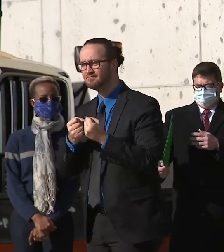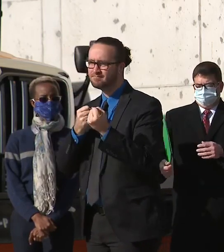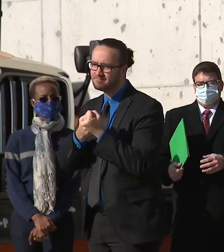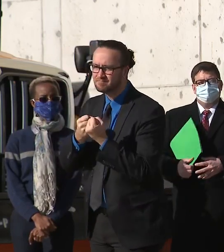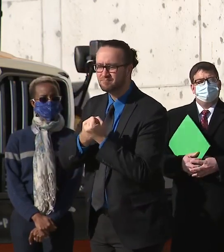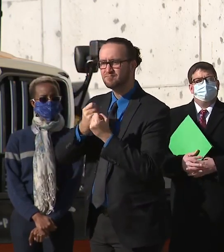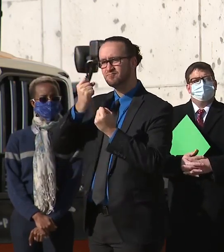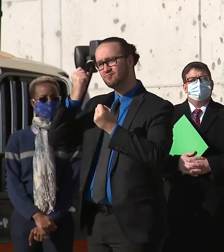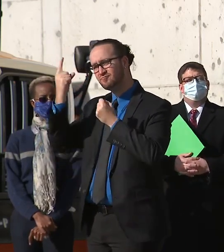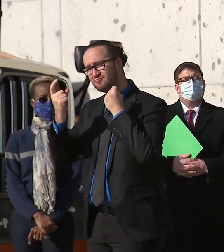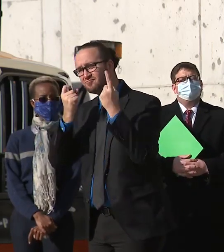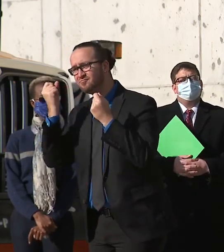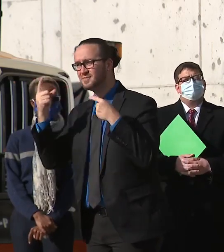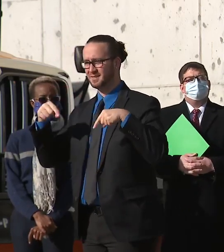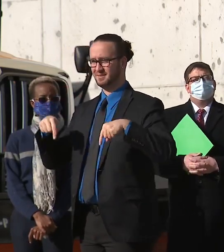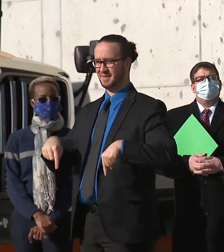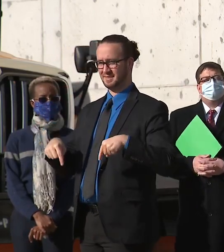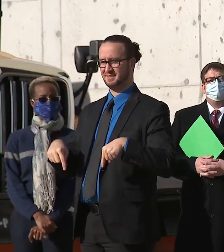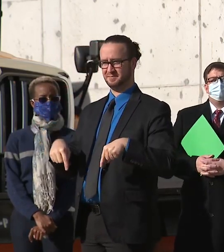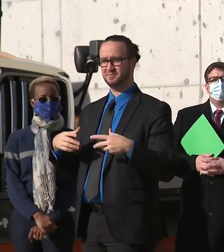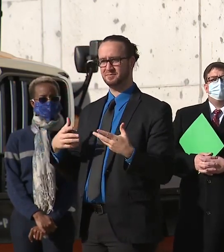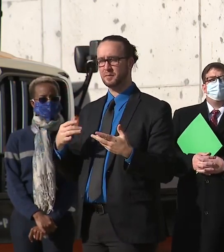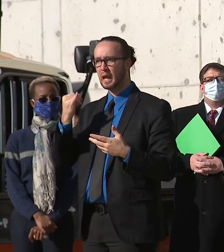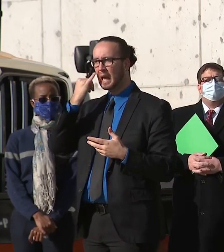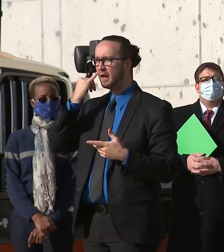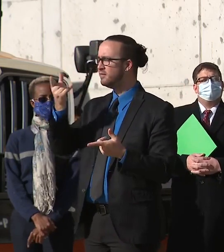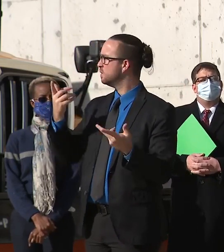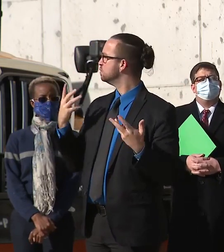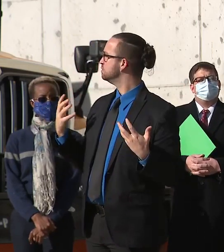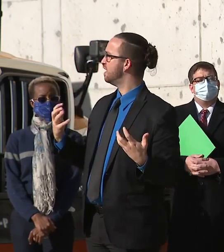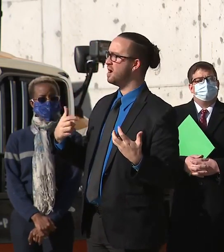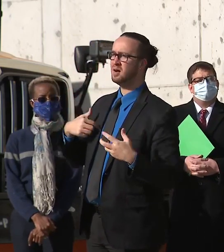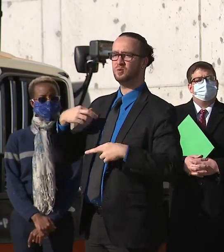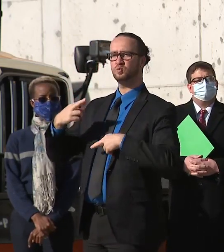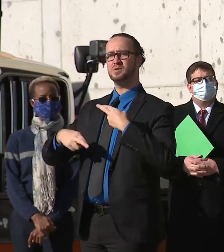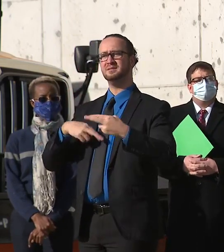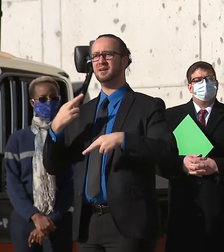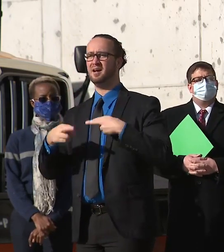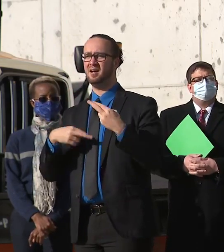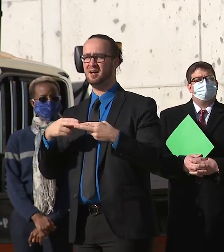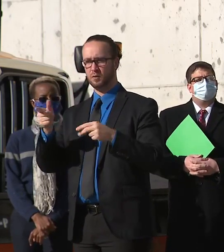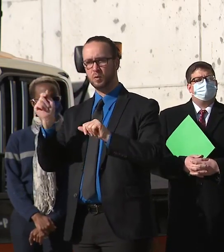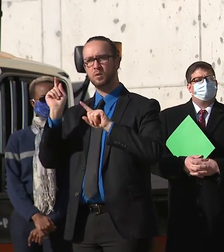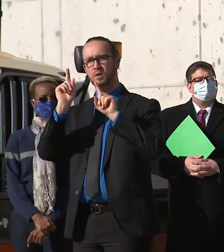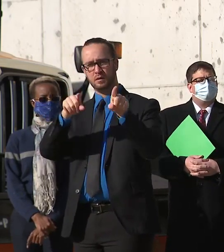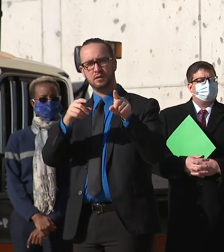collection centers are available for residents who wish to drop off their recycling. You can go to